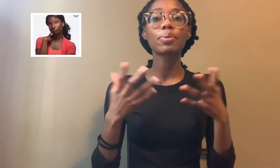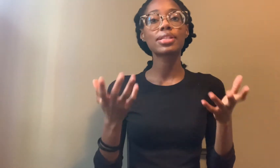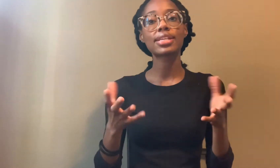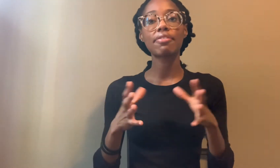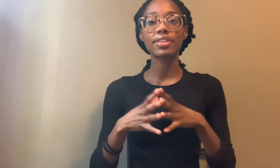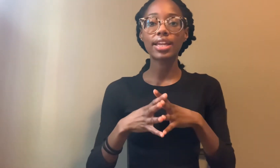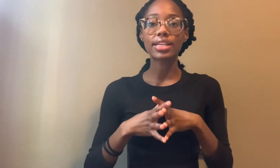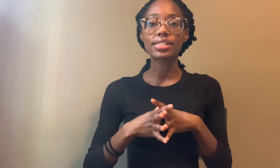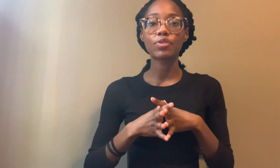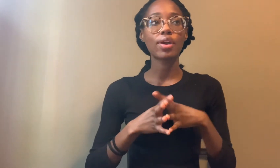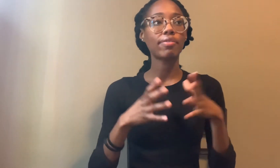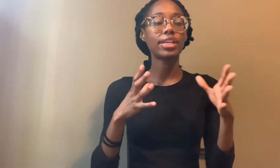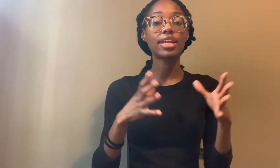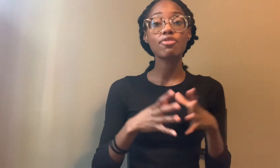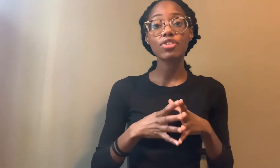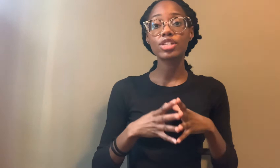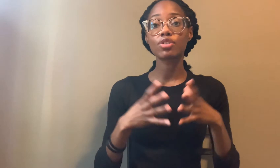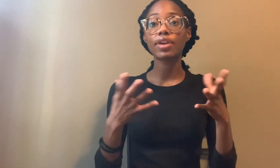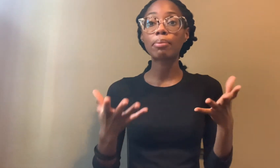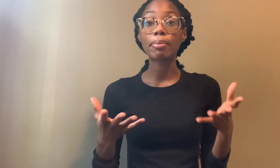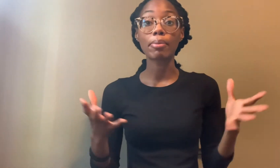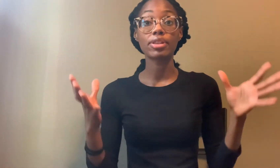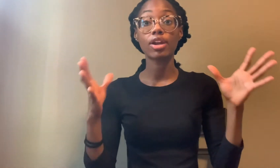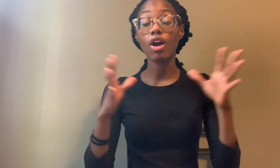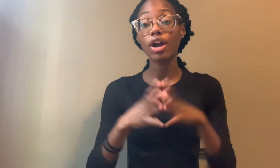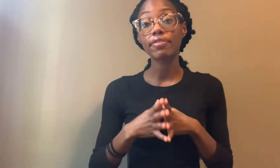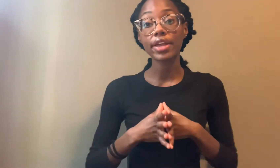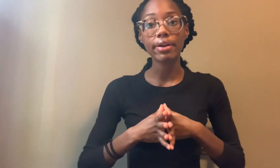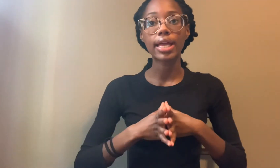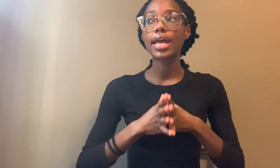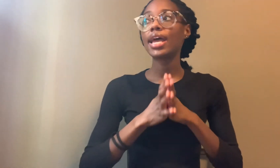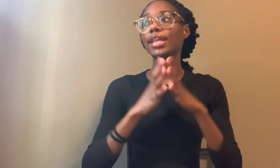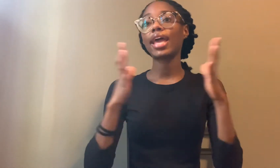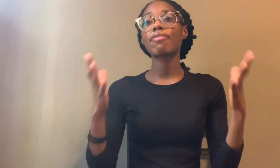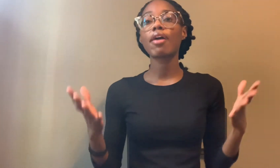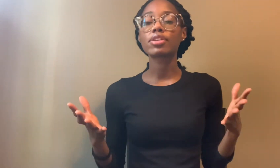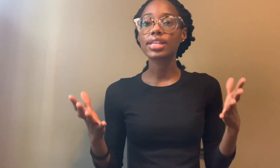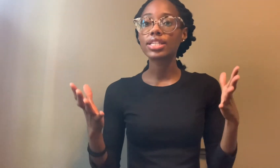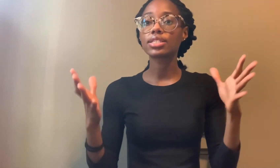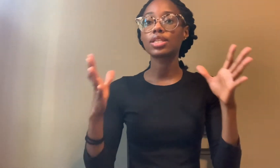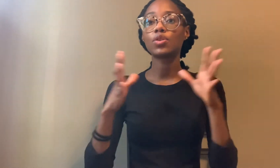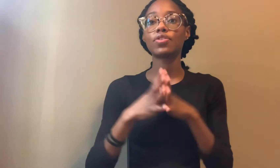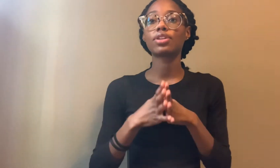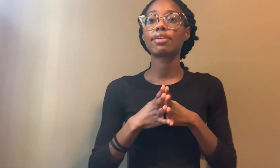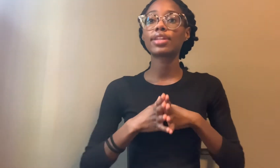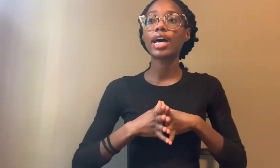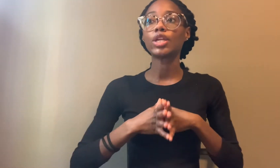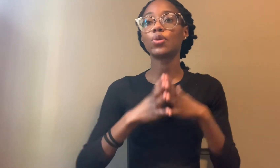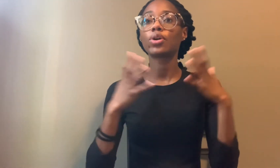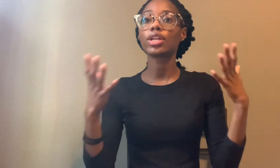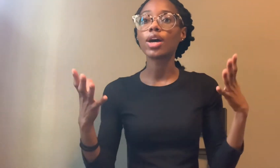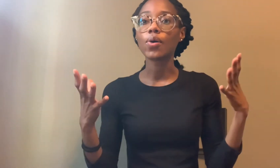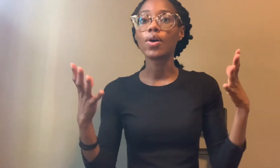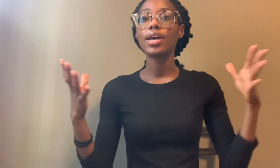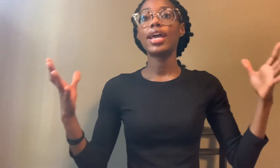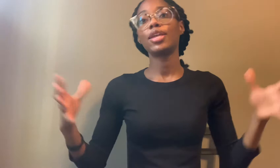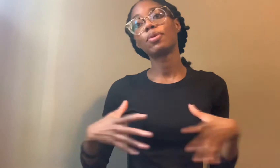sign for that is. If you have any deaf friends or family members that are hard of hearing and they have conversations and you feel left out and you want to know and you want to